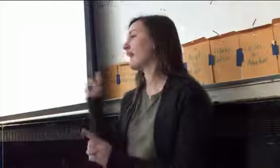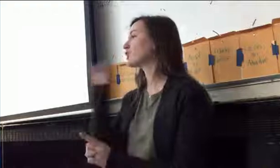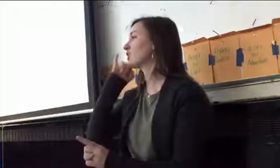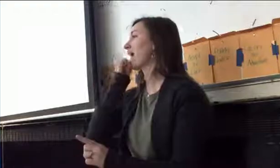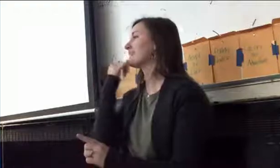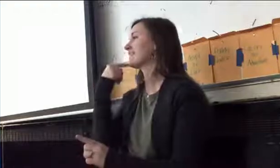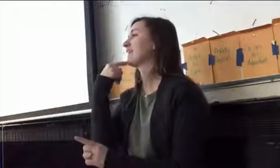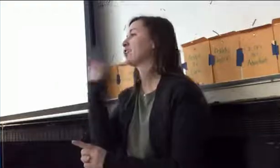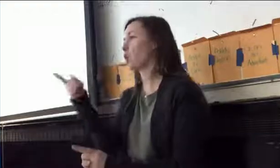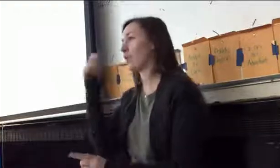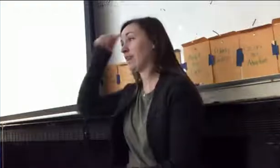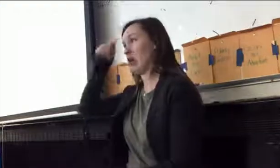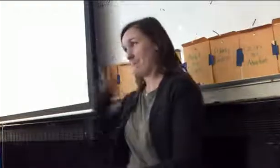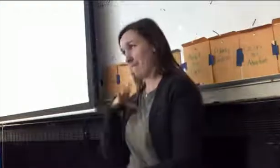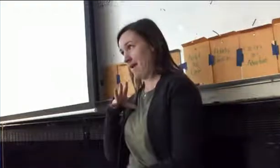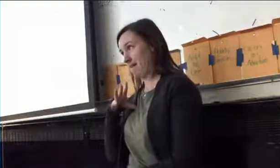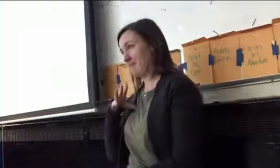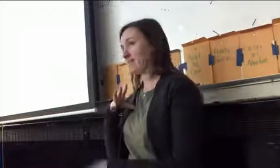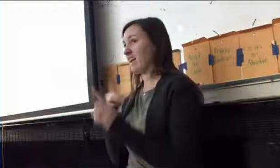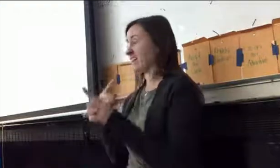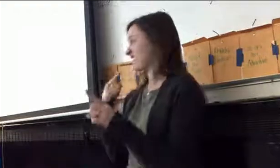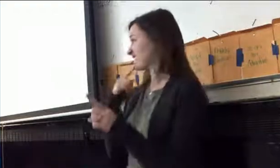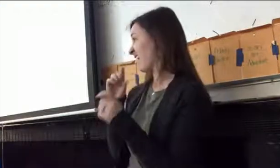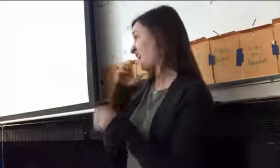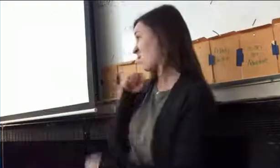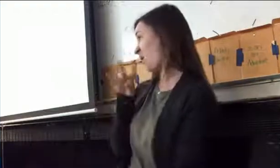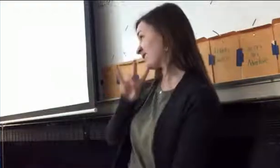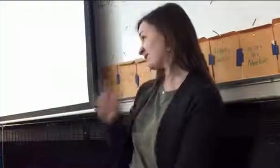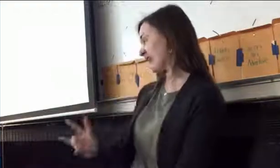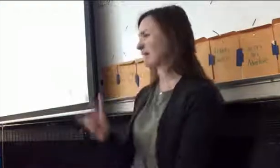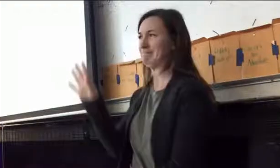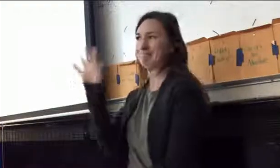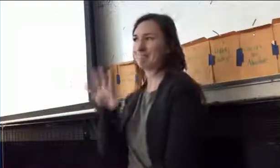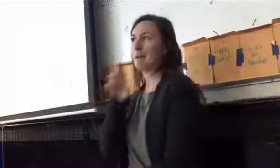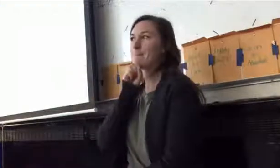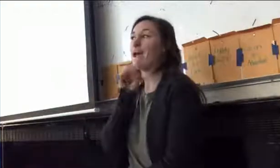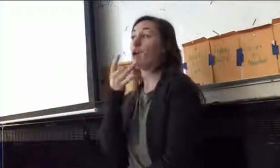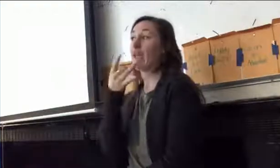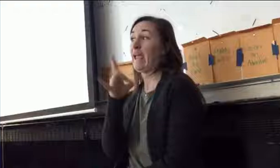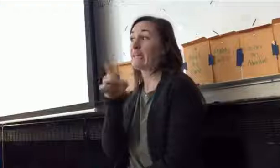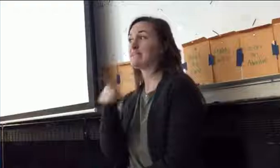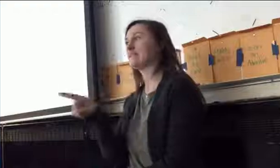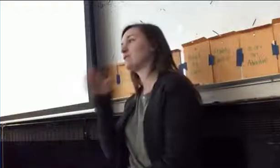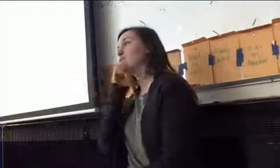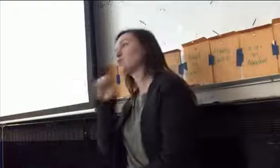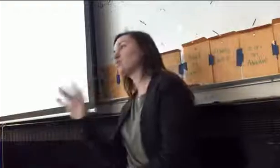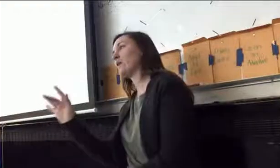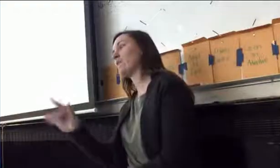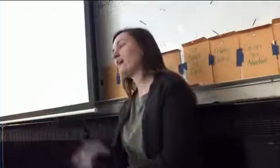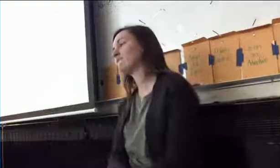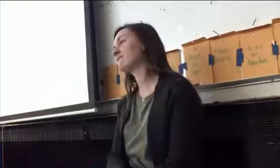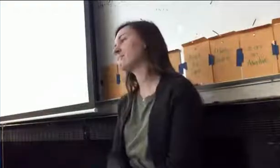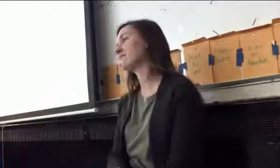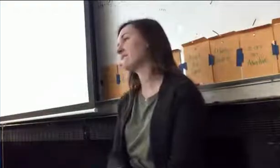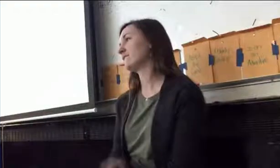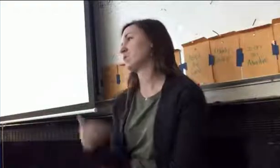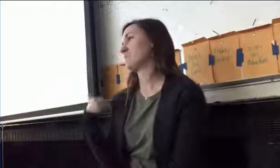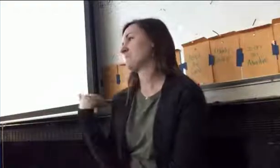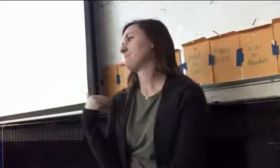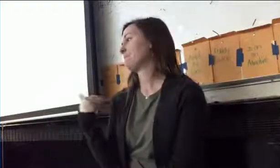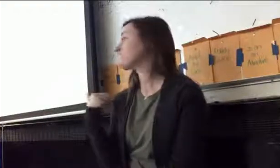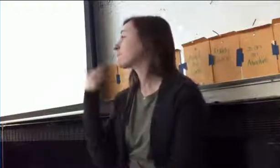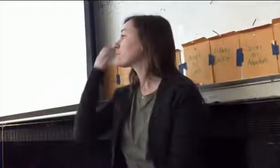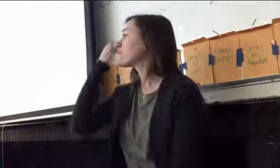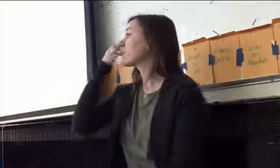that later, but they're about between 18 and 25. It's the average. Okay.